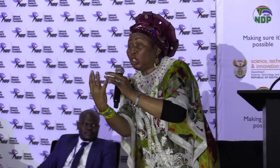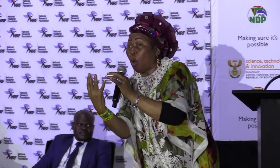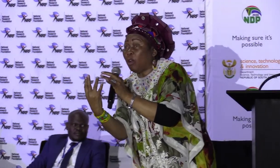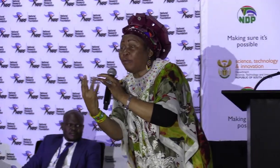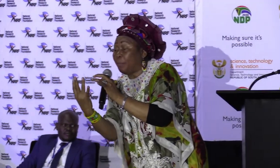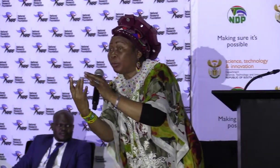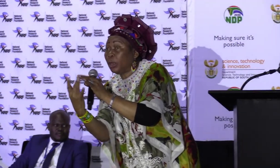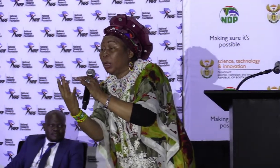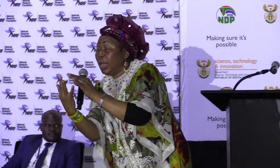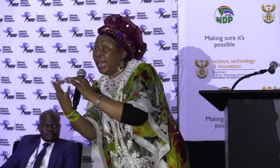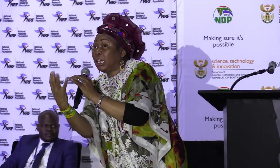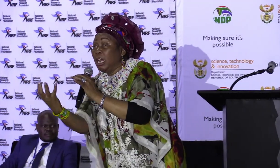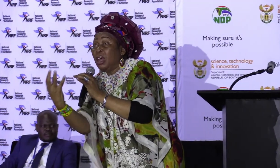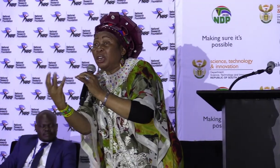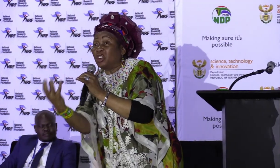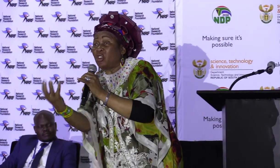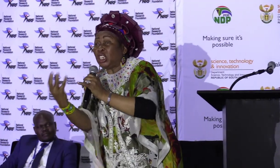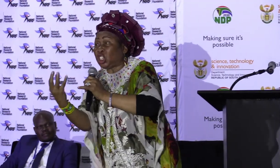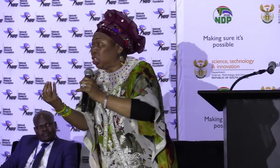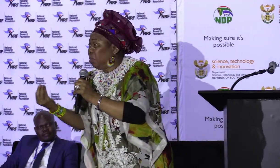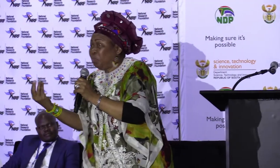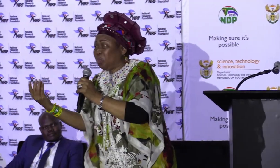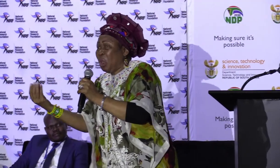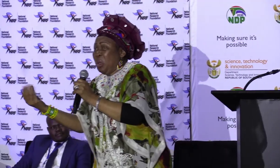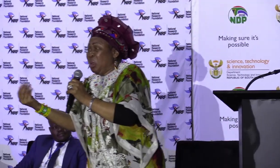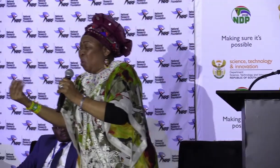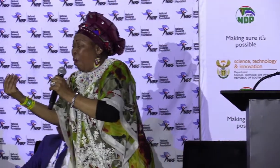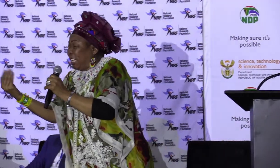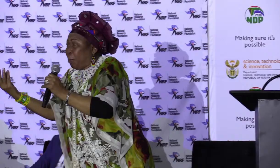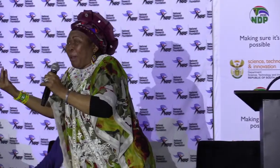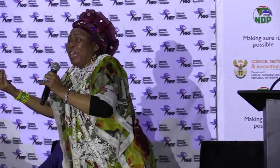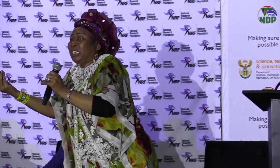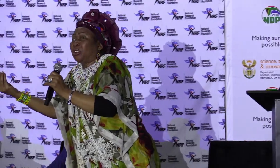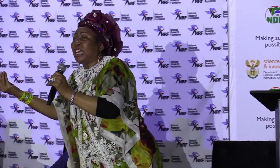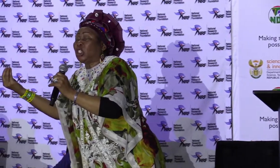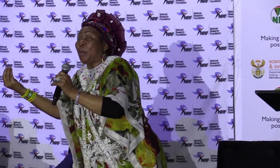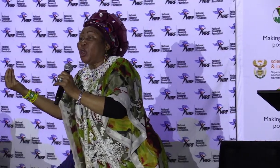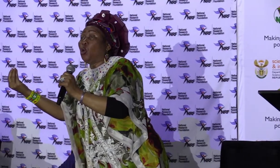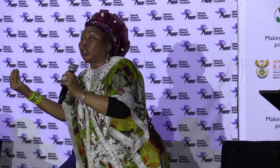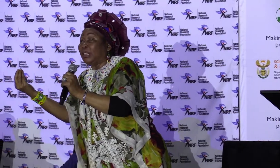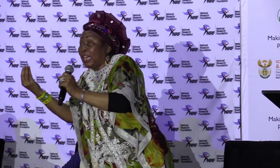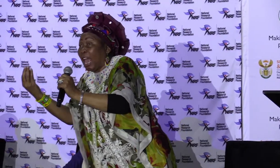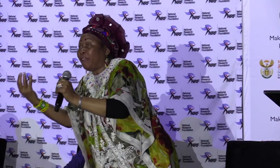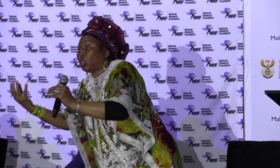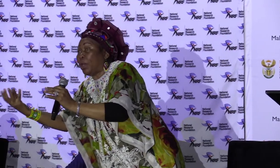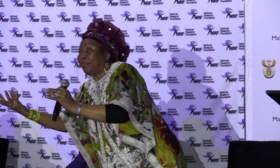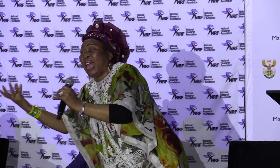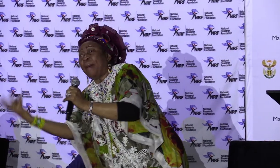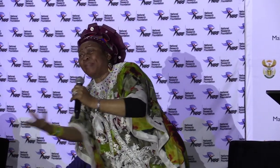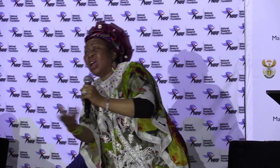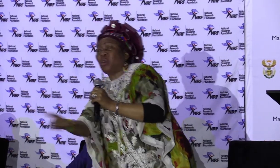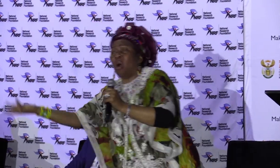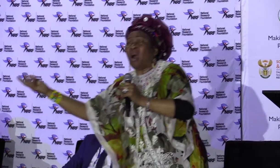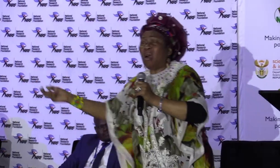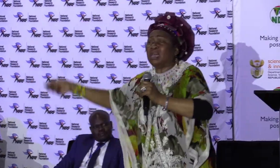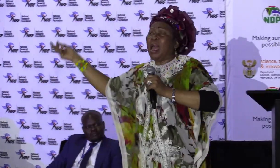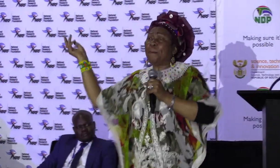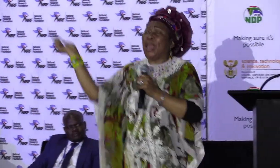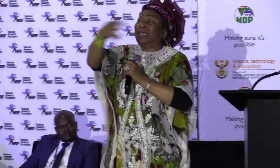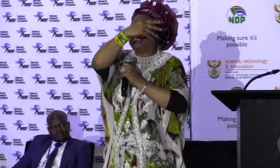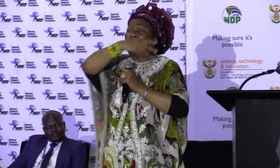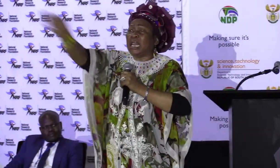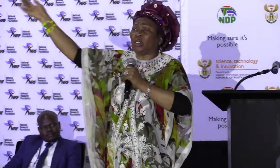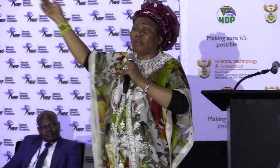flowers. Each one of them had rich, wet paint ready to be used, and they gave it to him. Timber, go